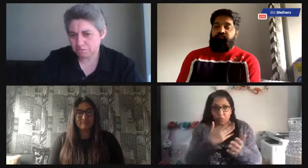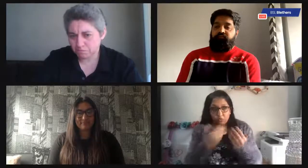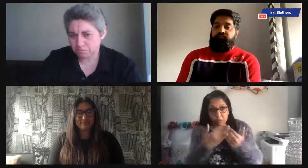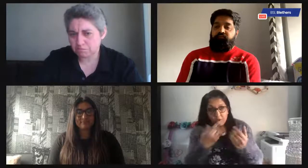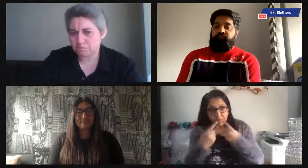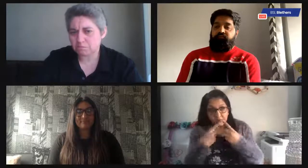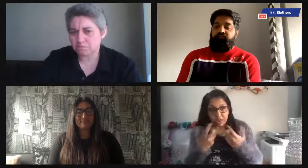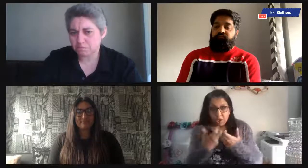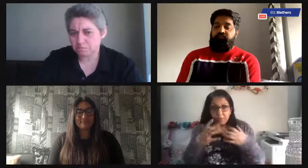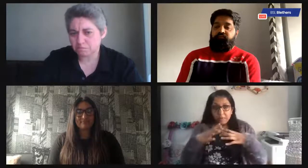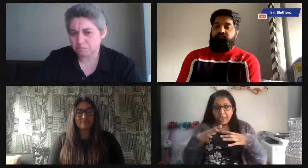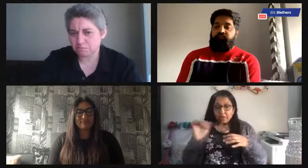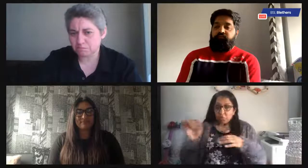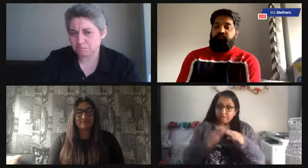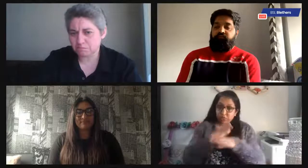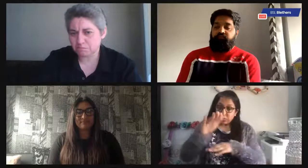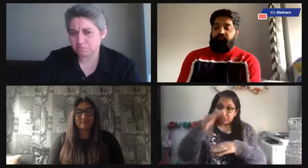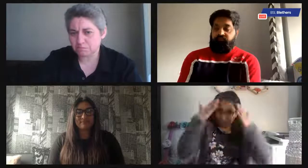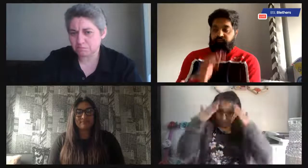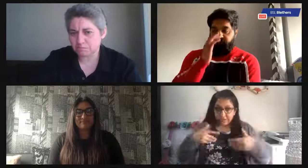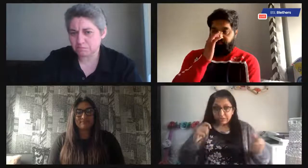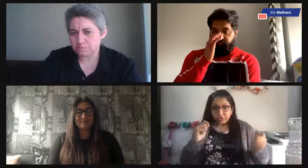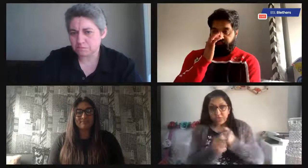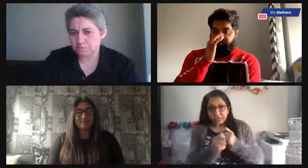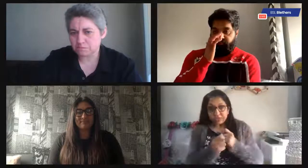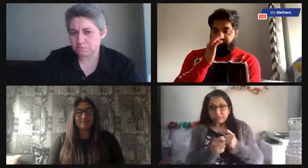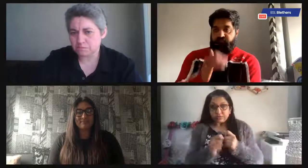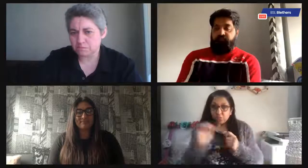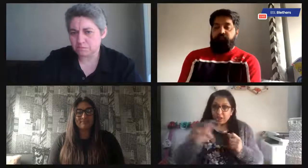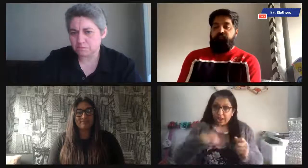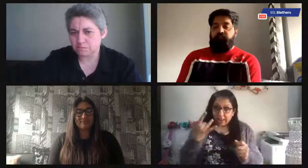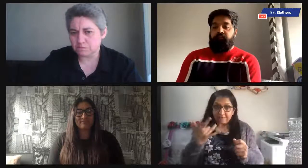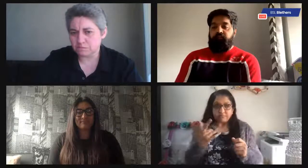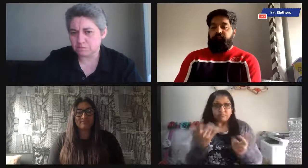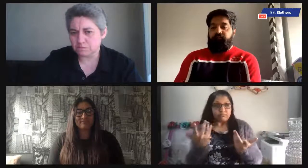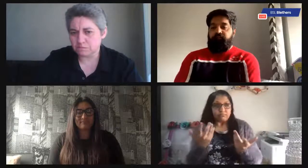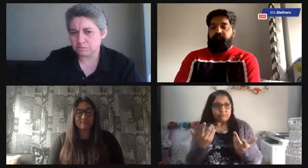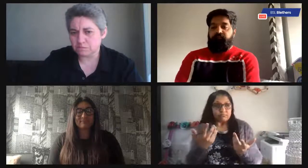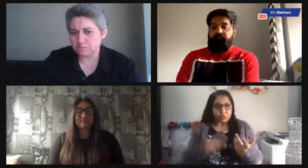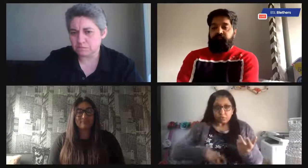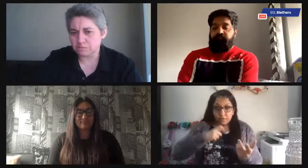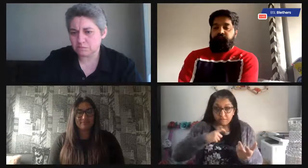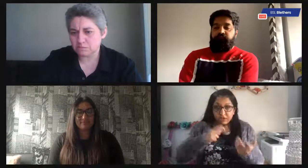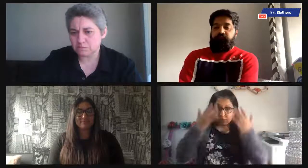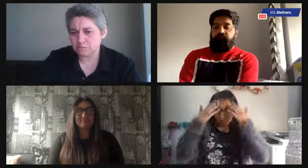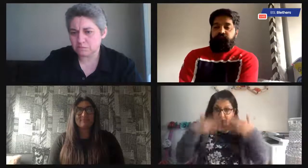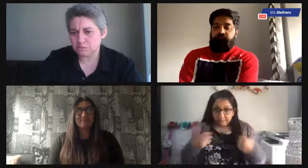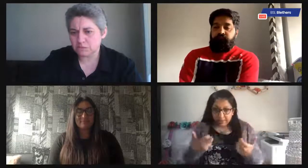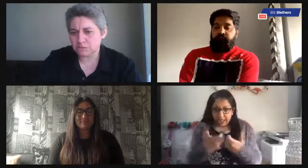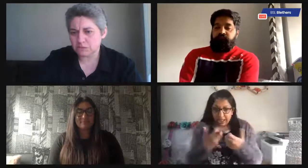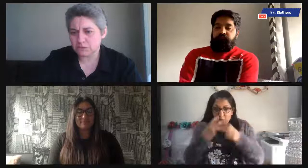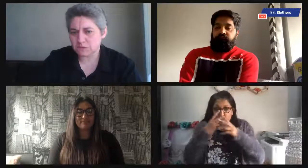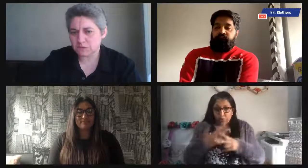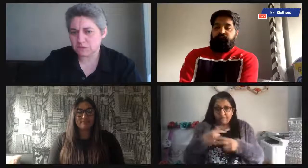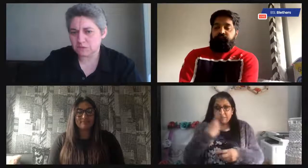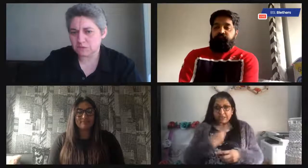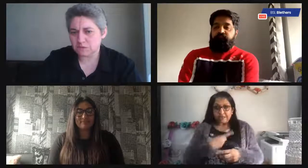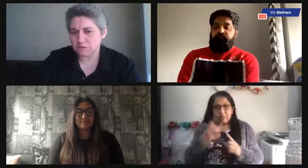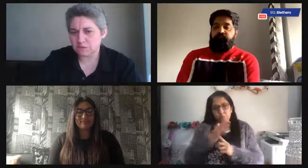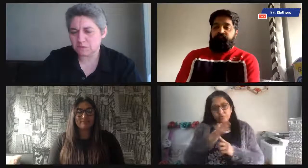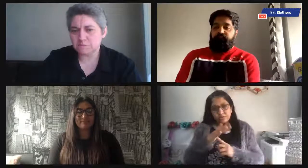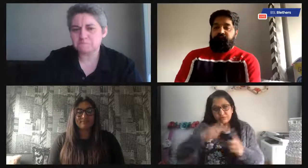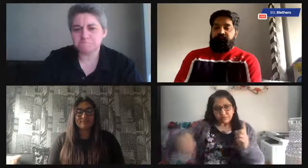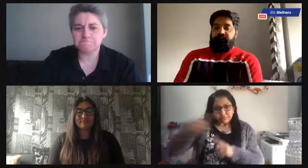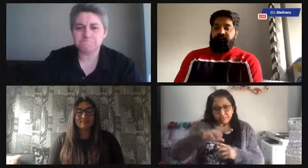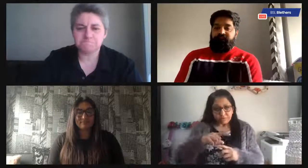for that and how to manage it. And that's had a massive impact for people, and it really is a massive impact on